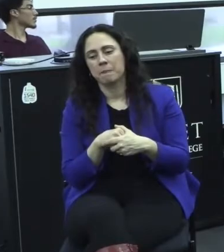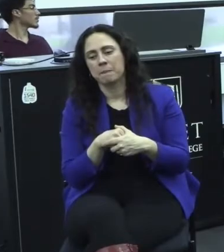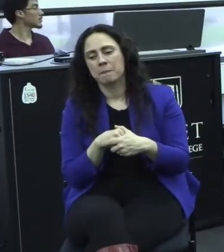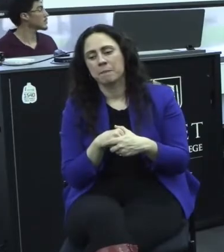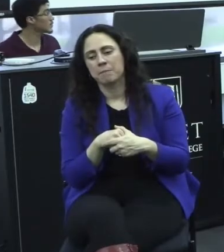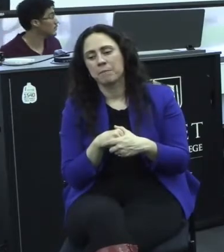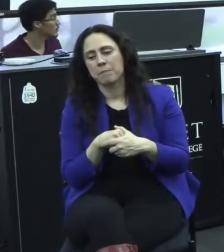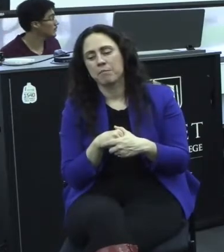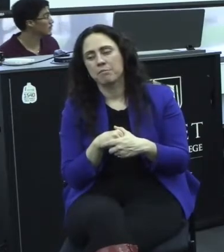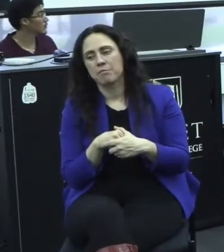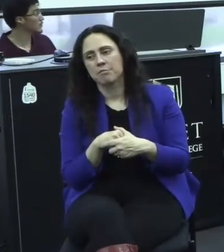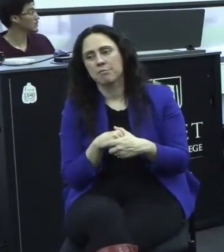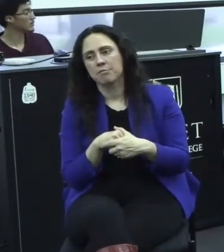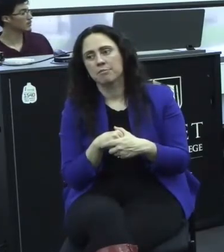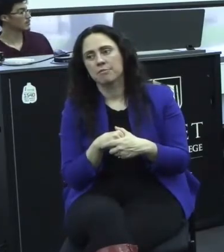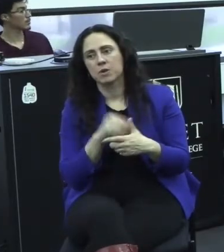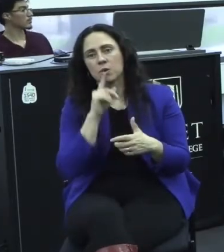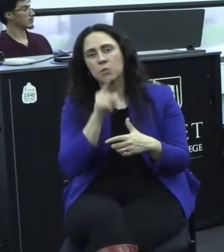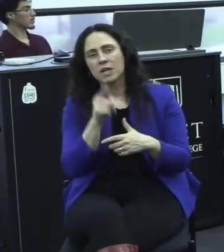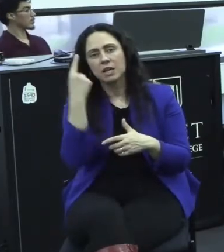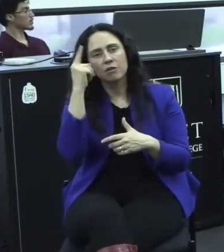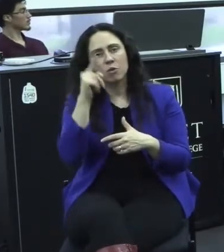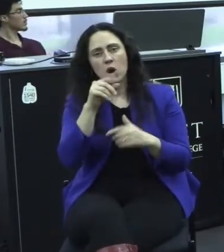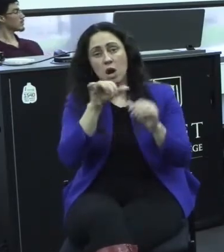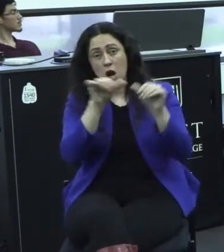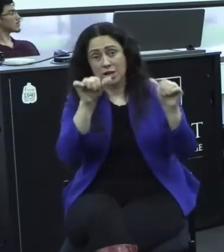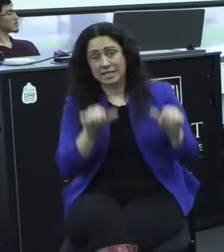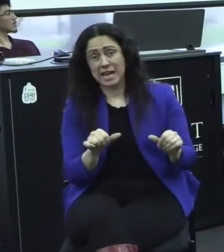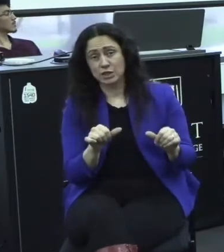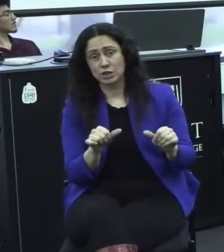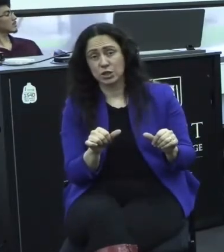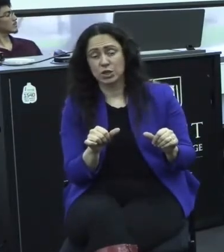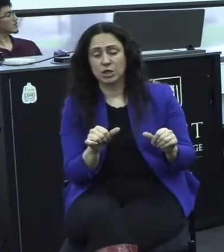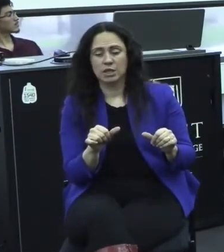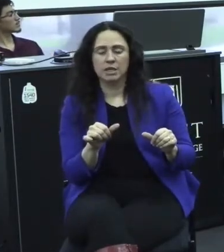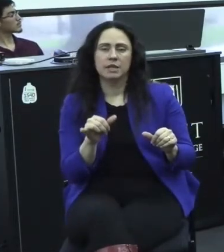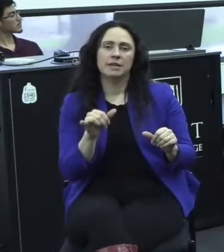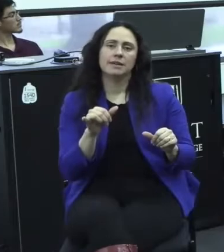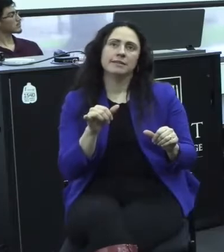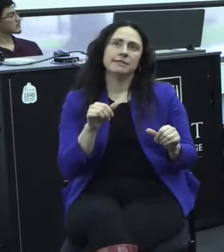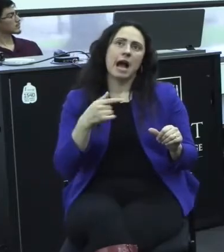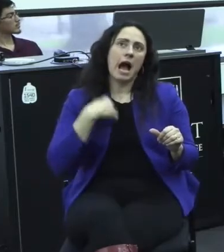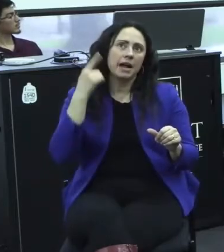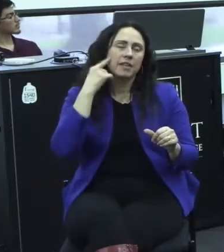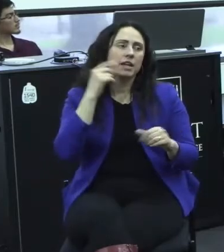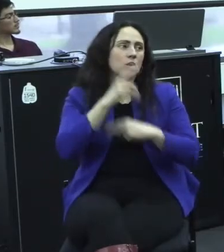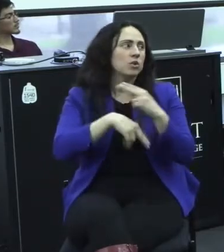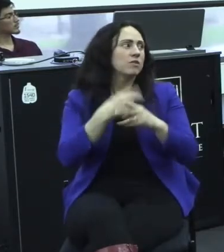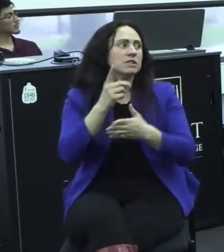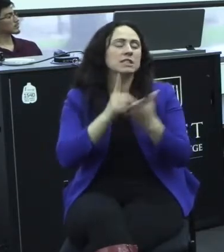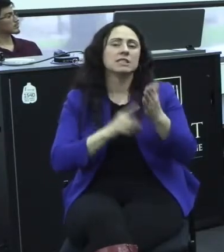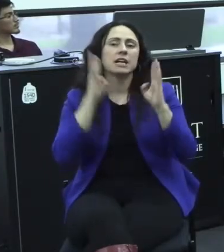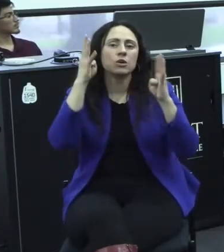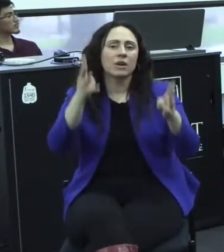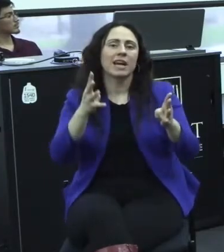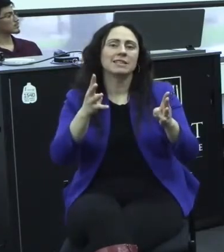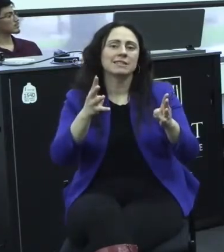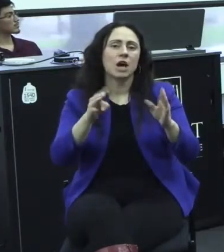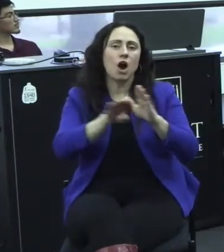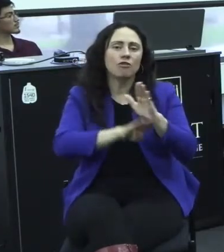And really for architecture, or as I view universal design, is that it creates a